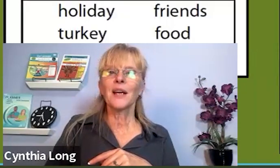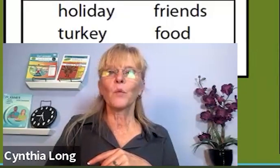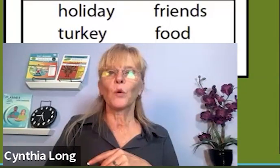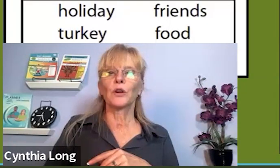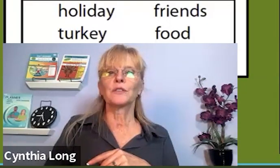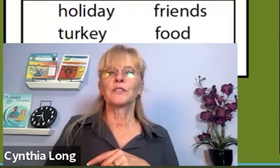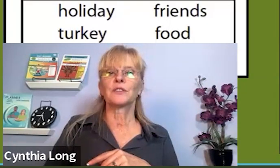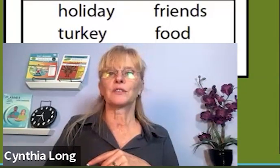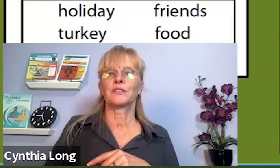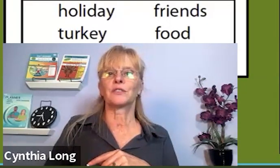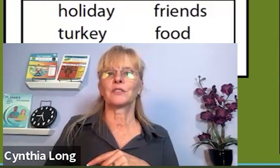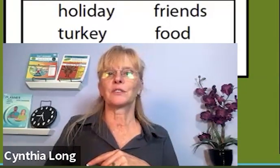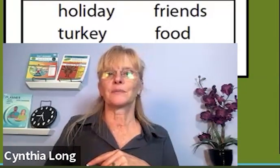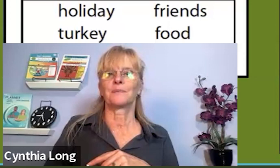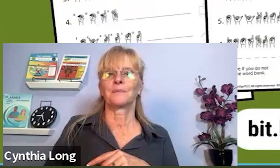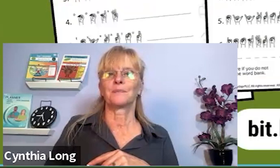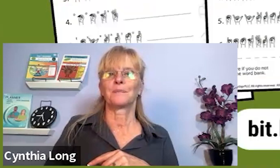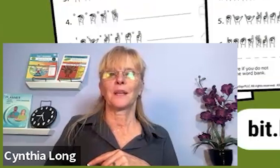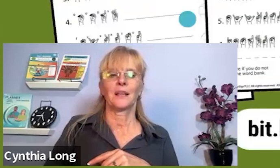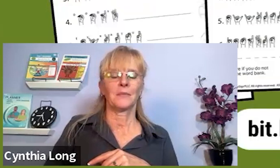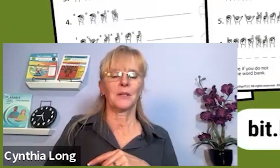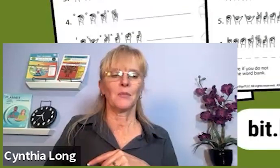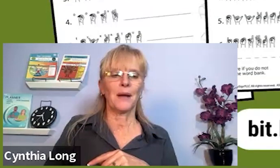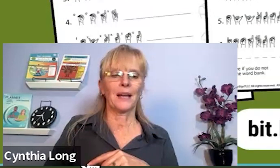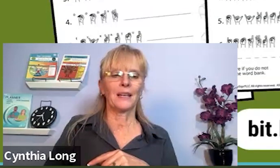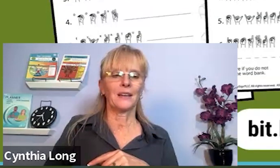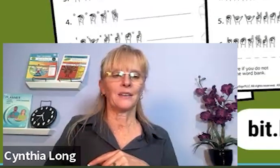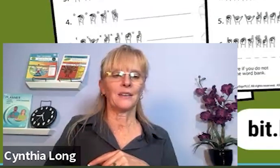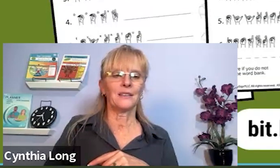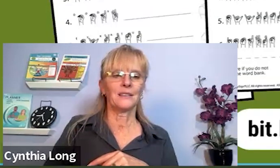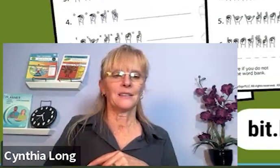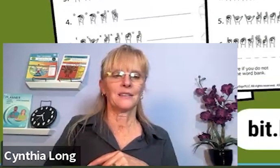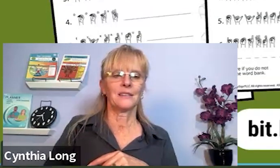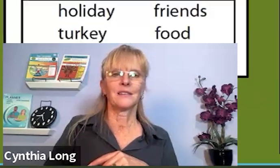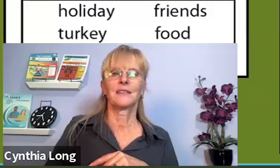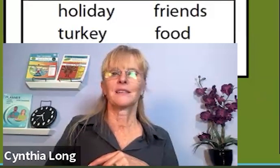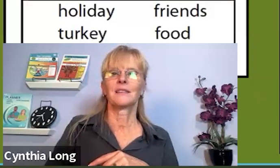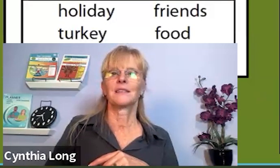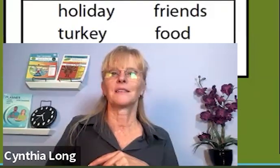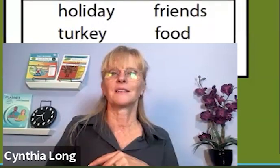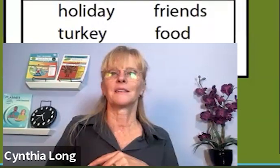This is a word search. Let me go back here.